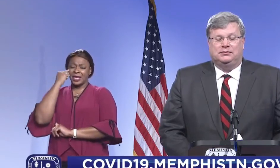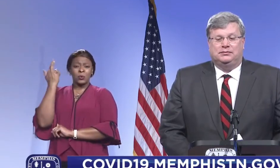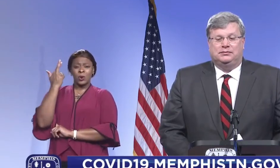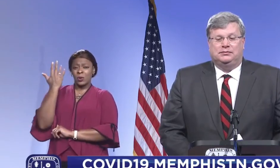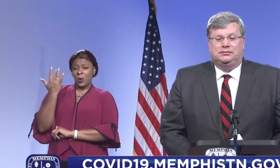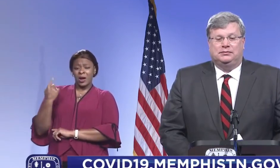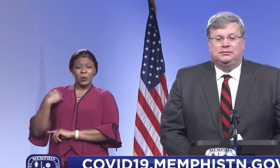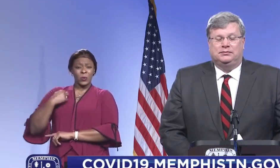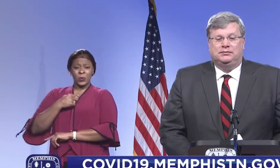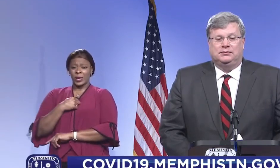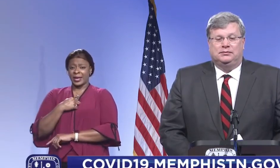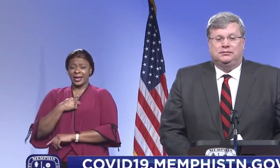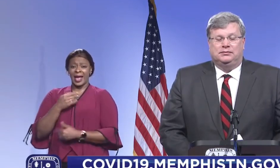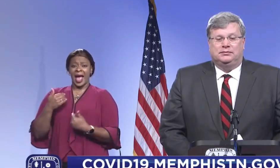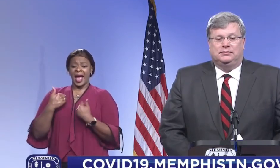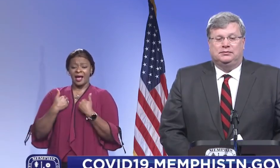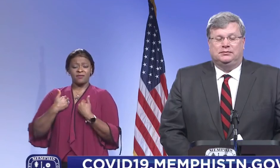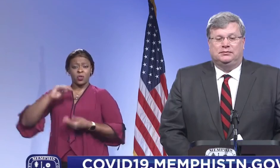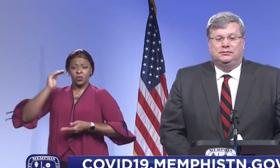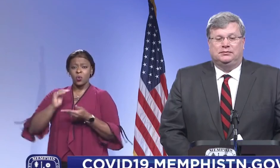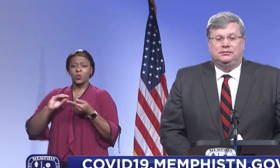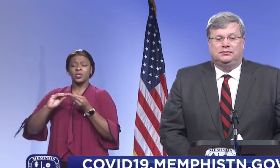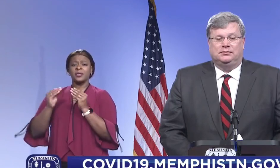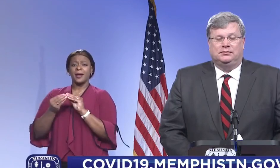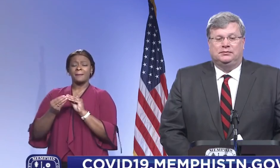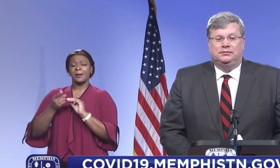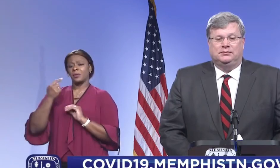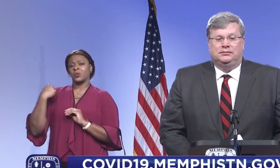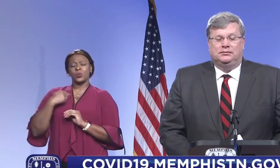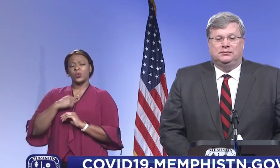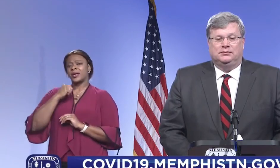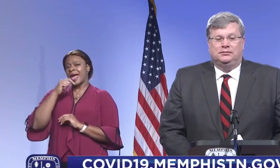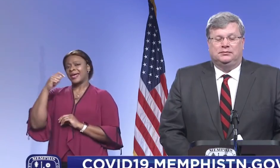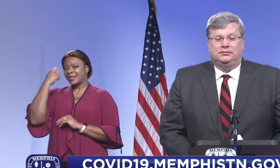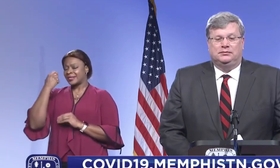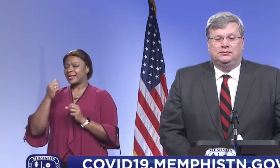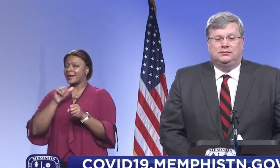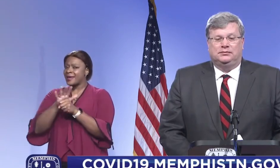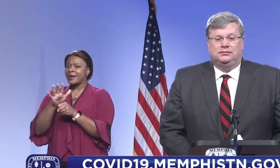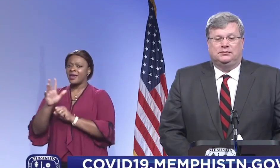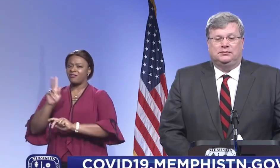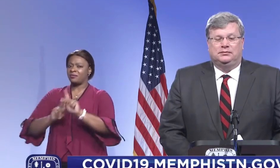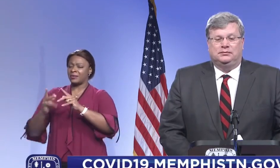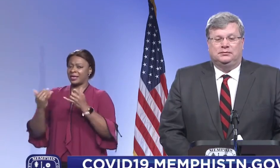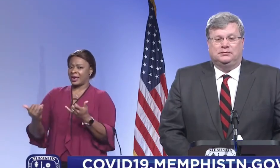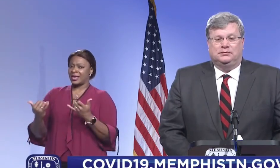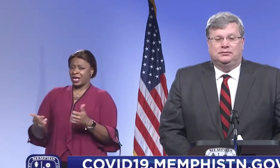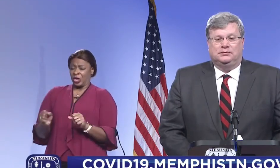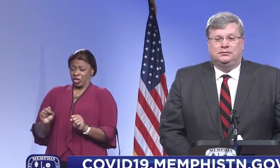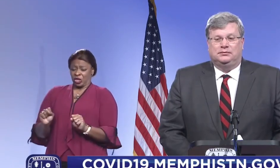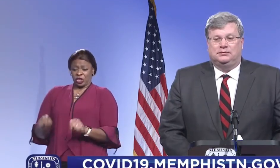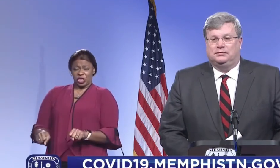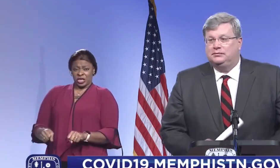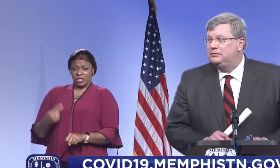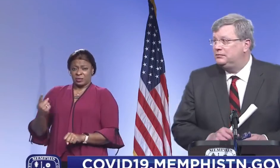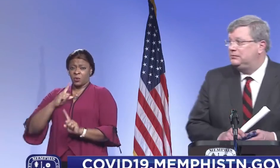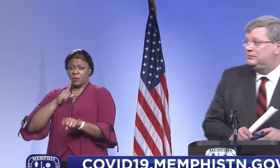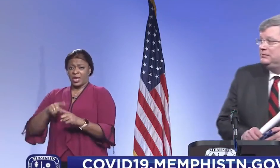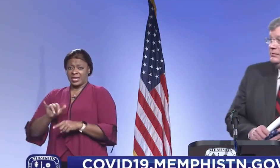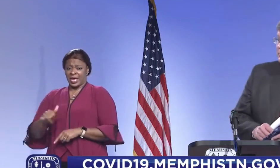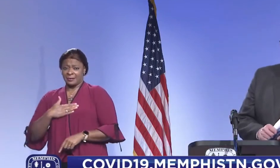we may have lower number of cases is that we are not testing enough people right now. Could someone respond to